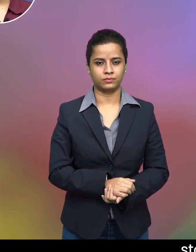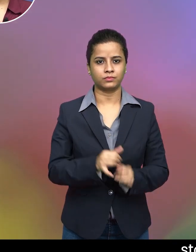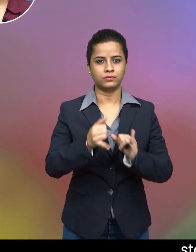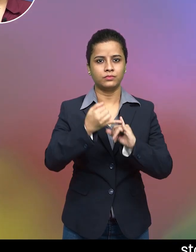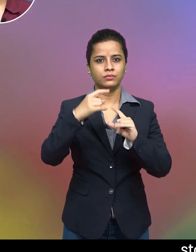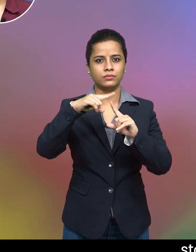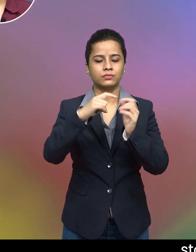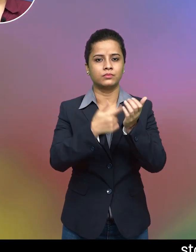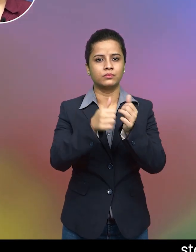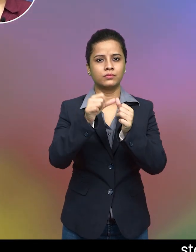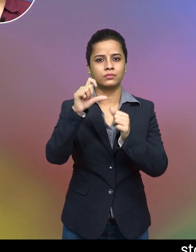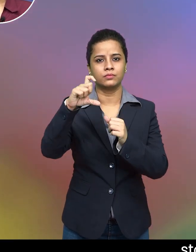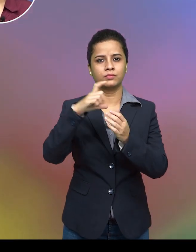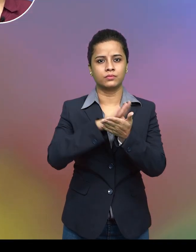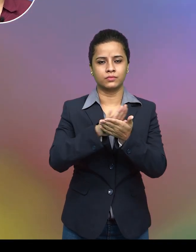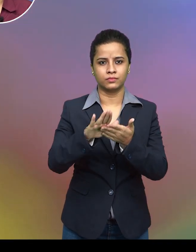starch,